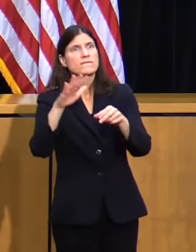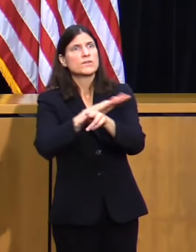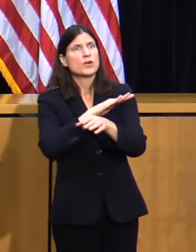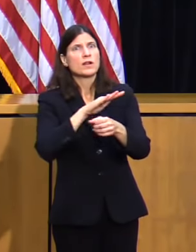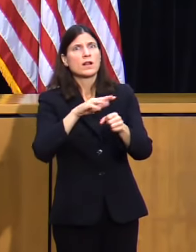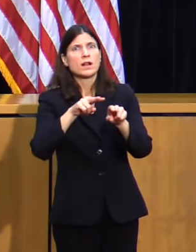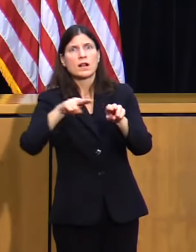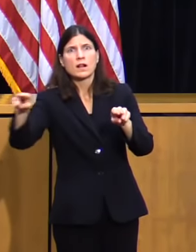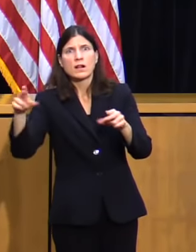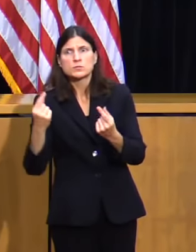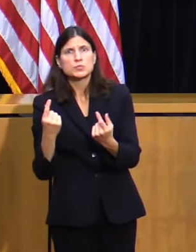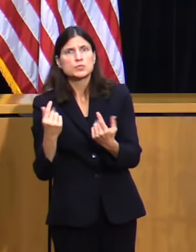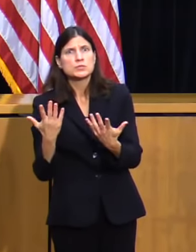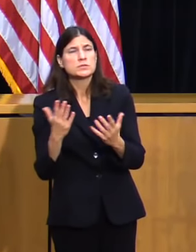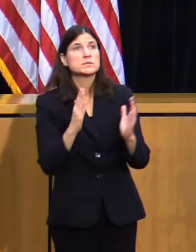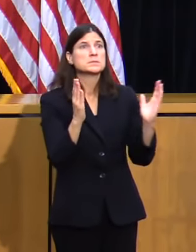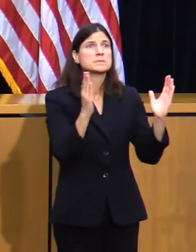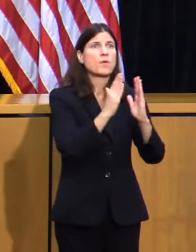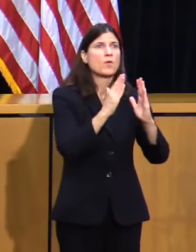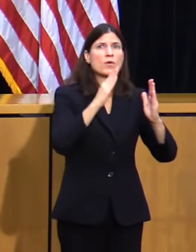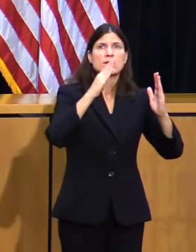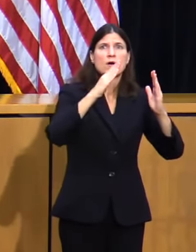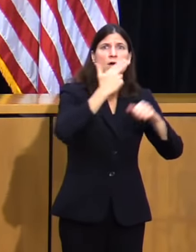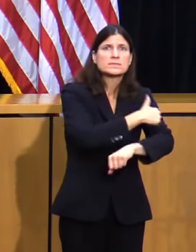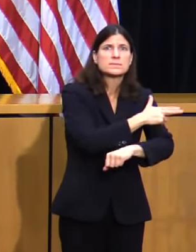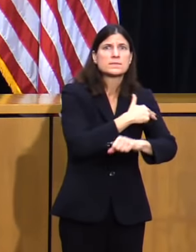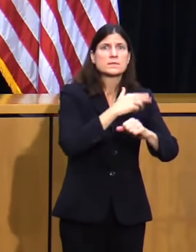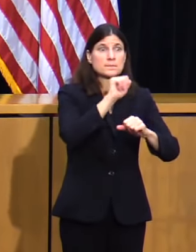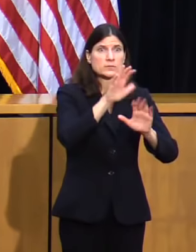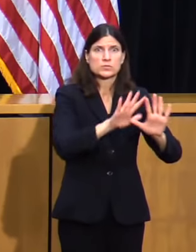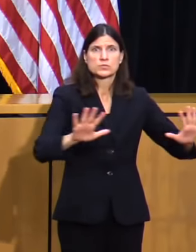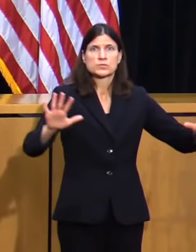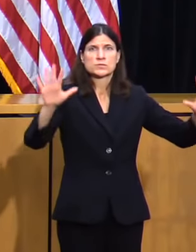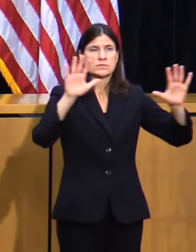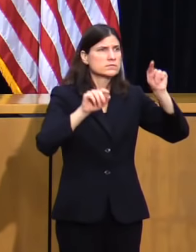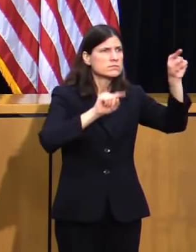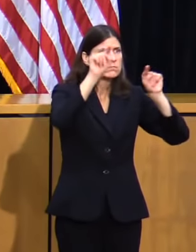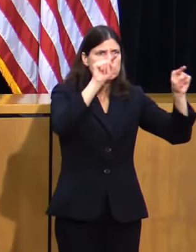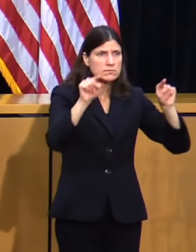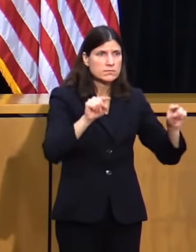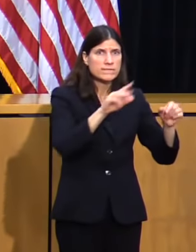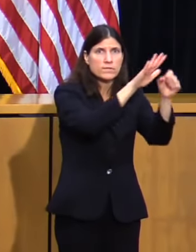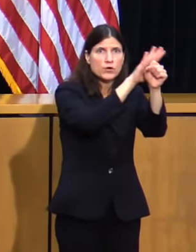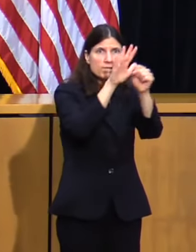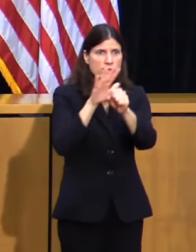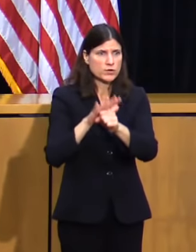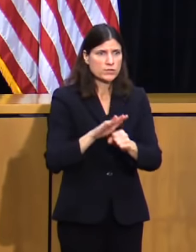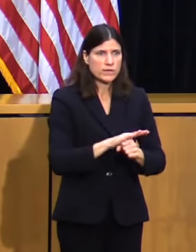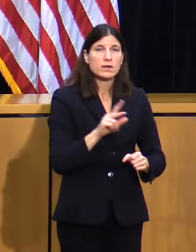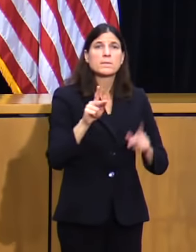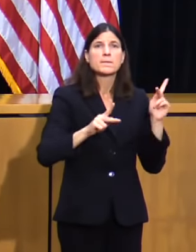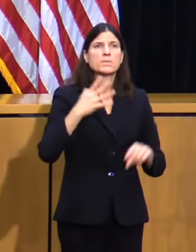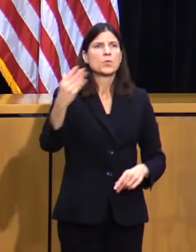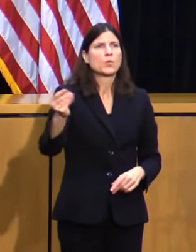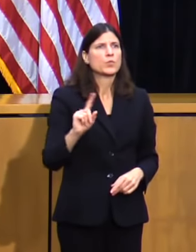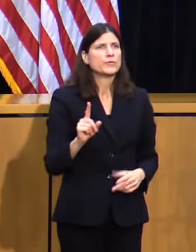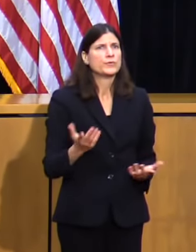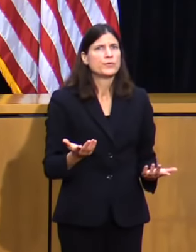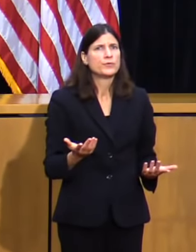on us. And that is because we haven't all followed the rules. And so we will stand up once again the DCU